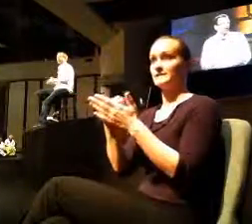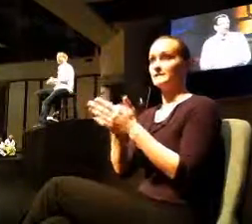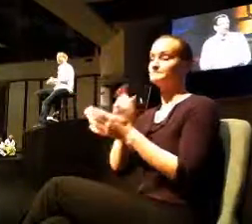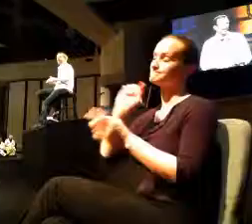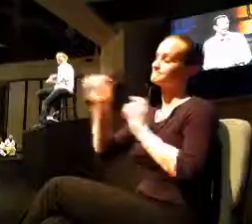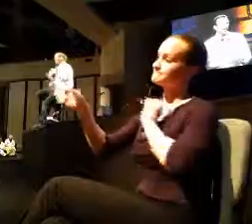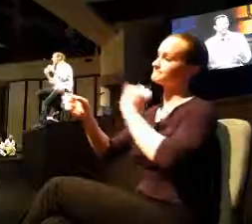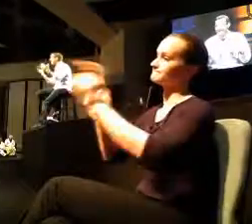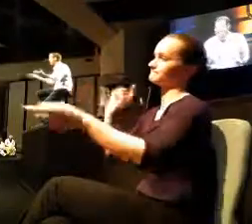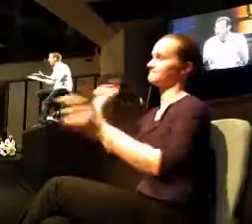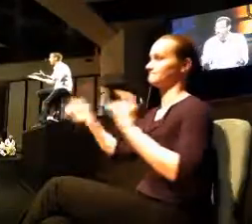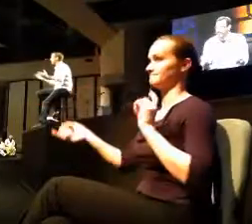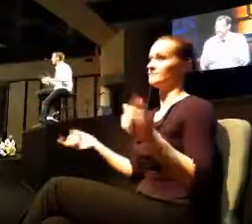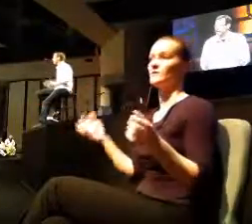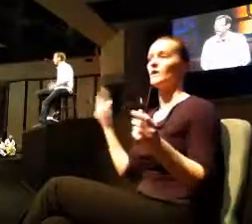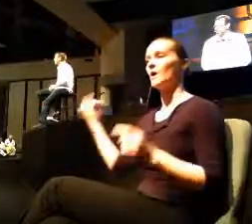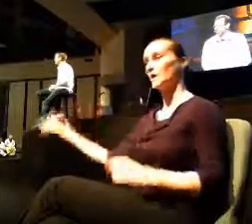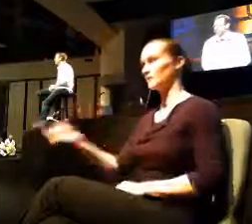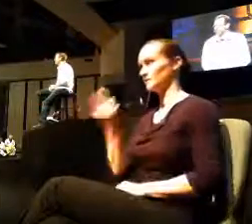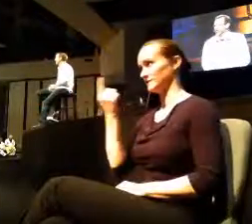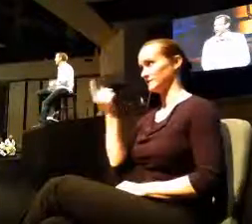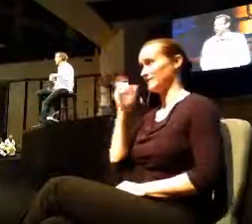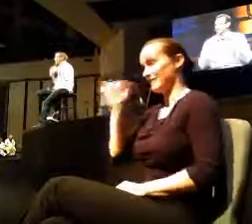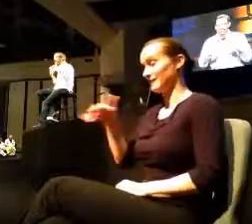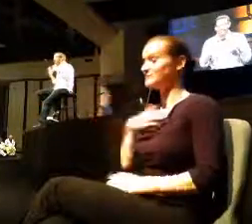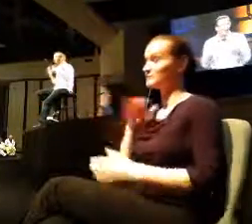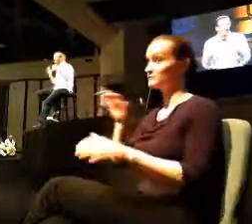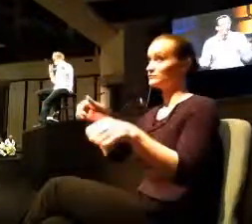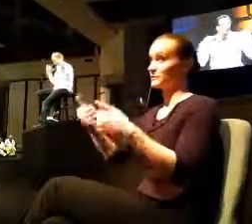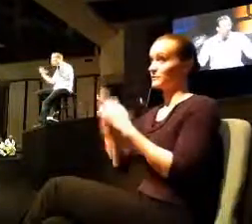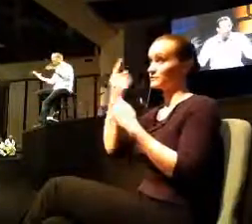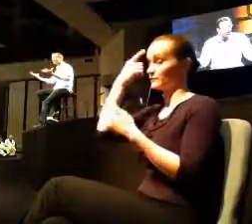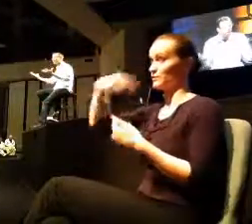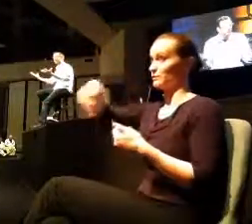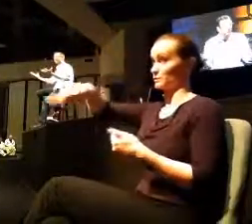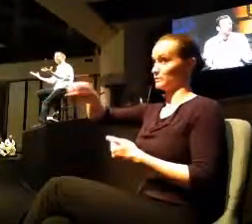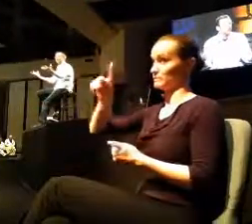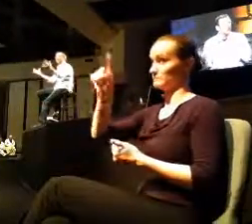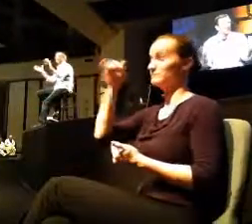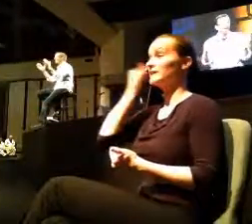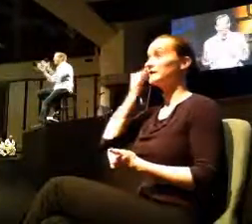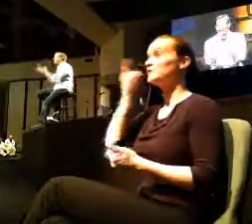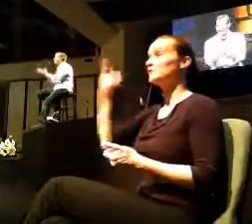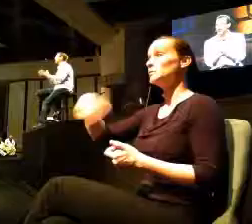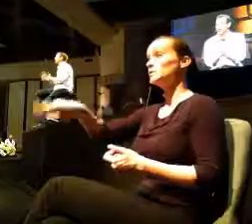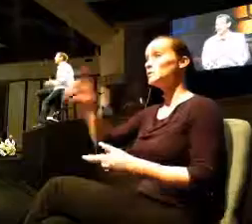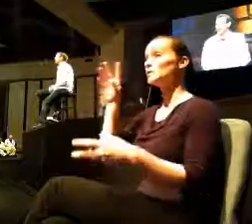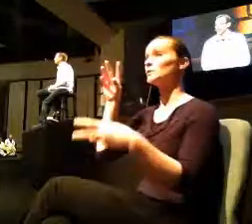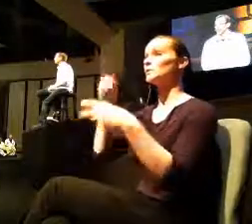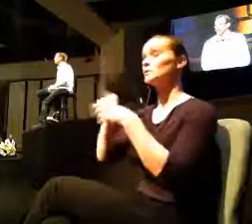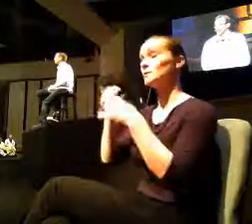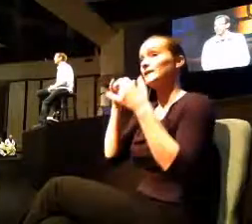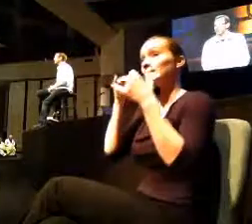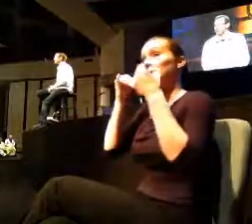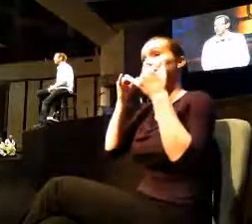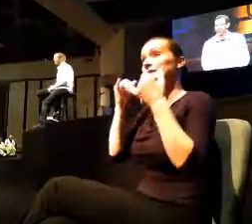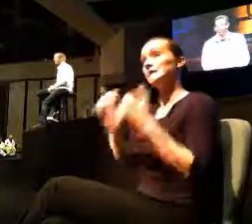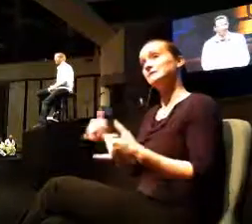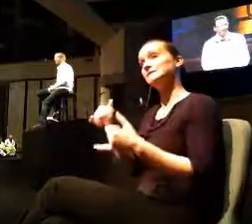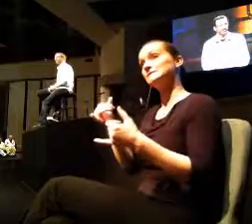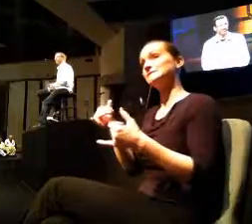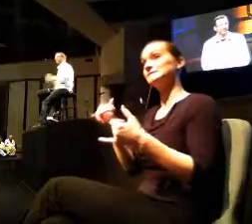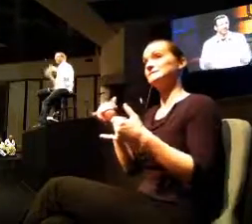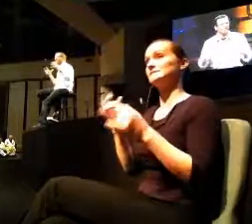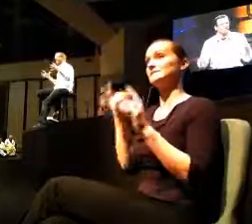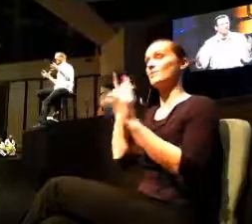continually. And that's a challenge that I put before you, that if you're a part of this movement and are not doing that, pray